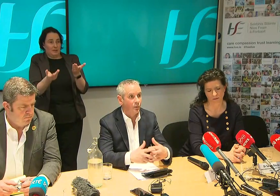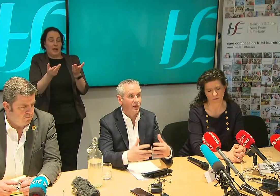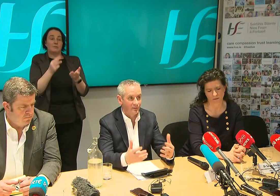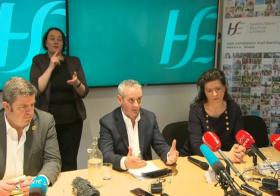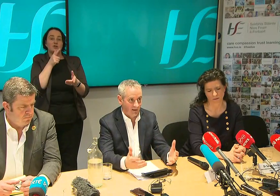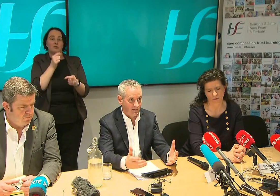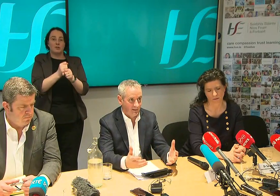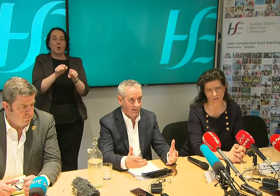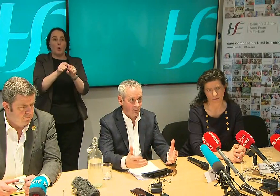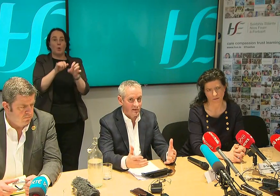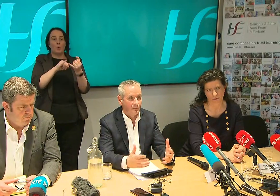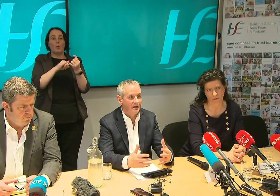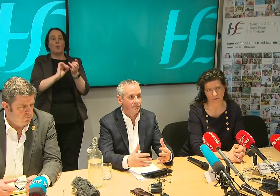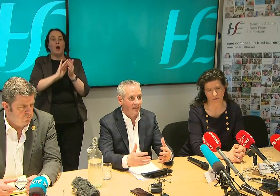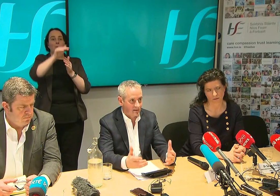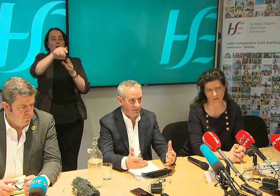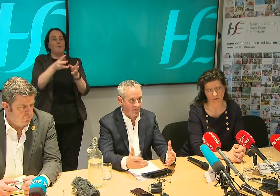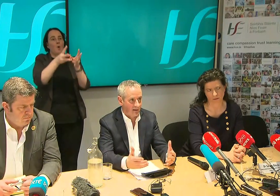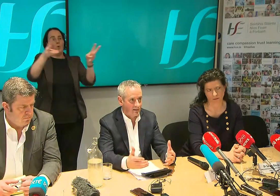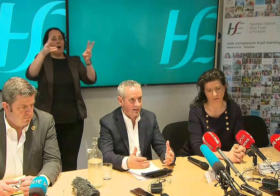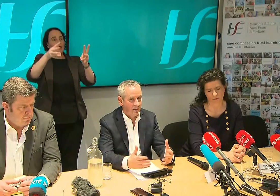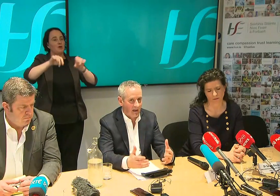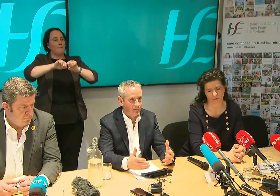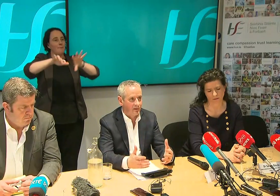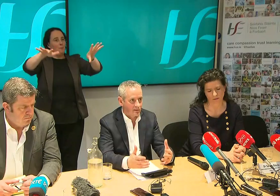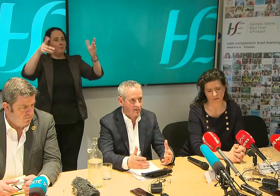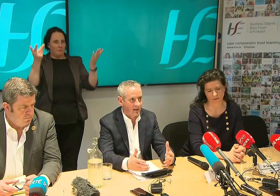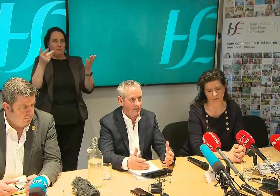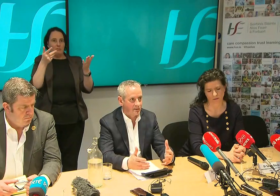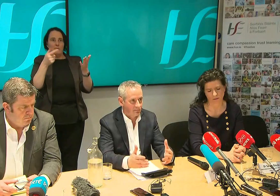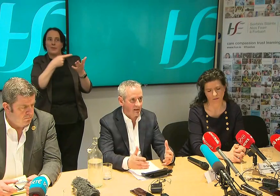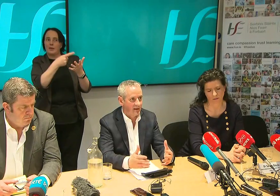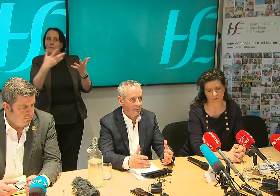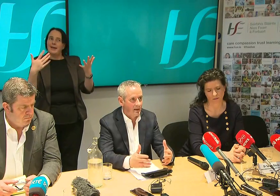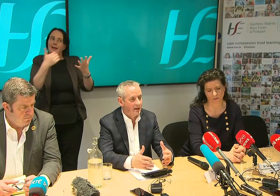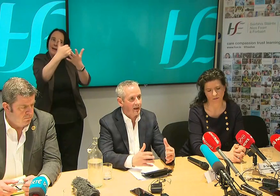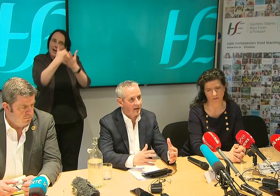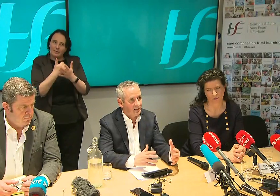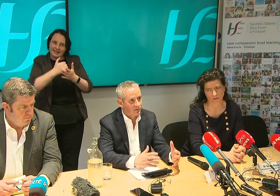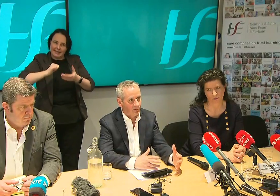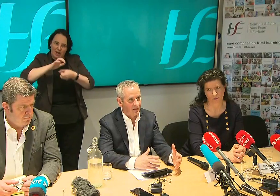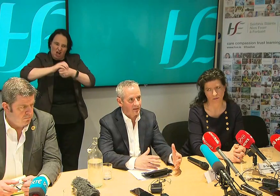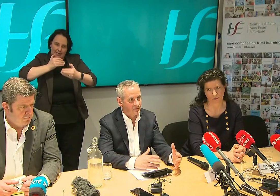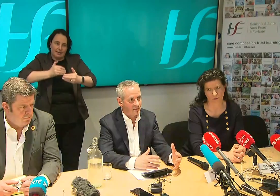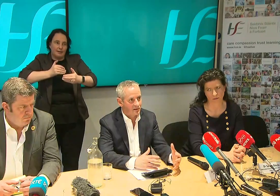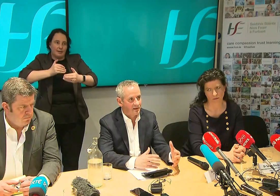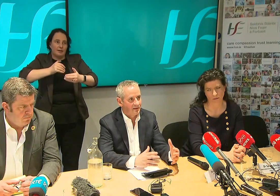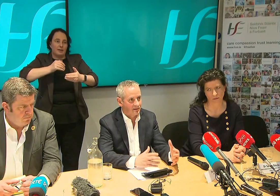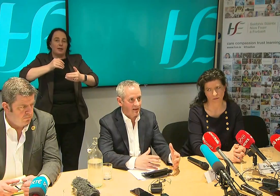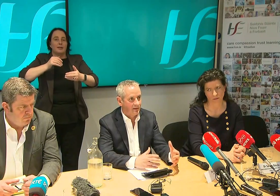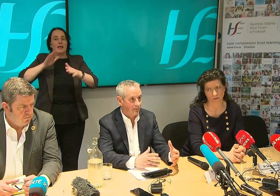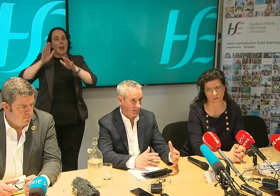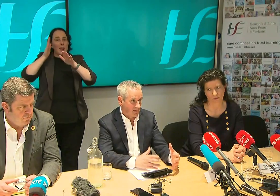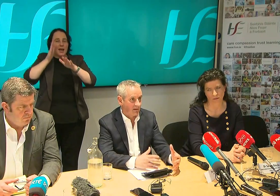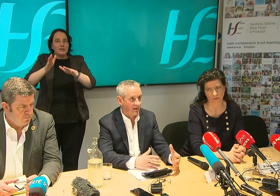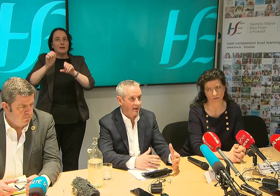to the wider public, which can make a massive impact in helping us contain this right now, and leave the public health officials to